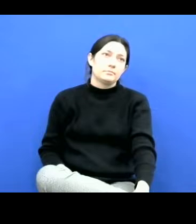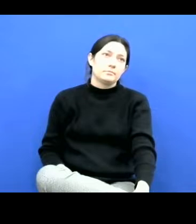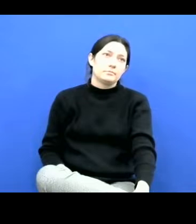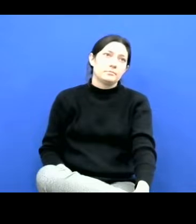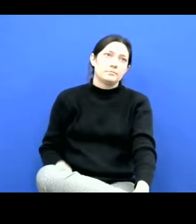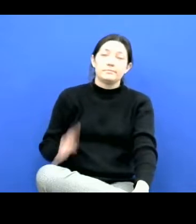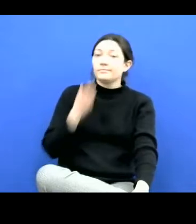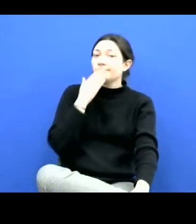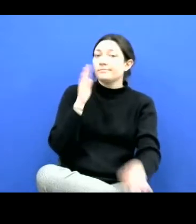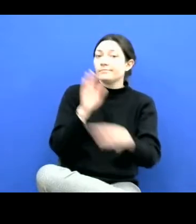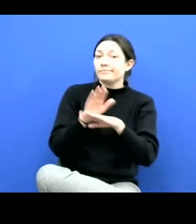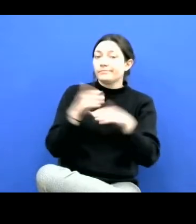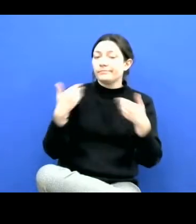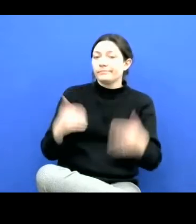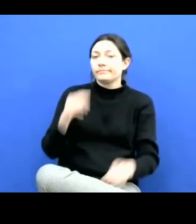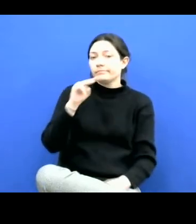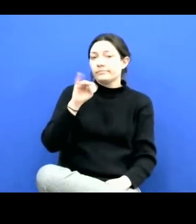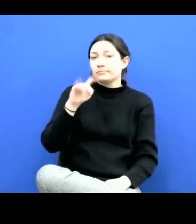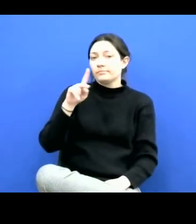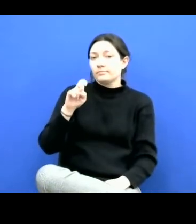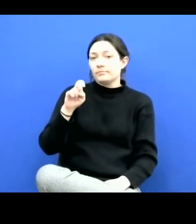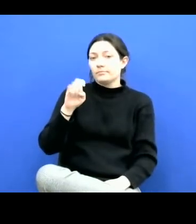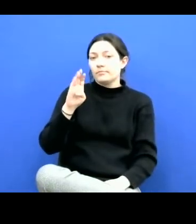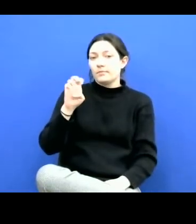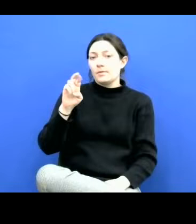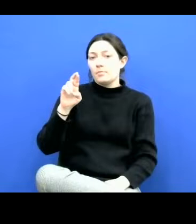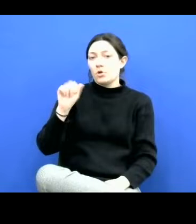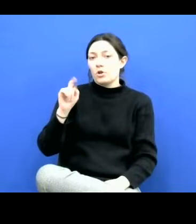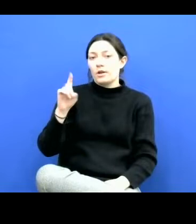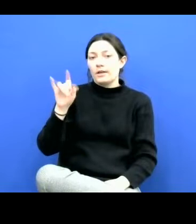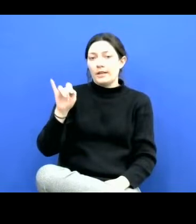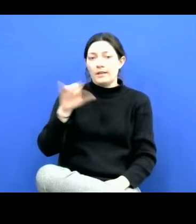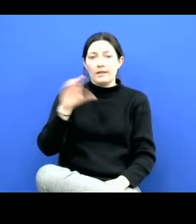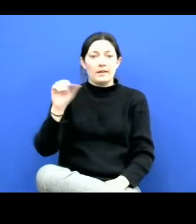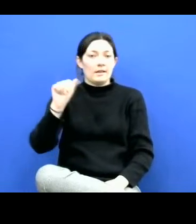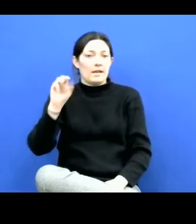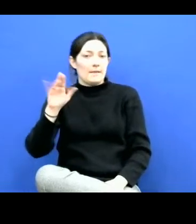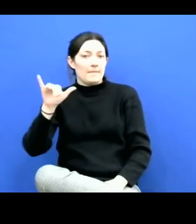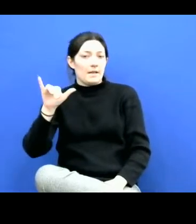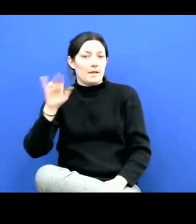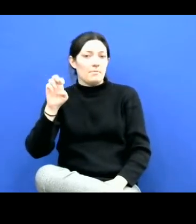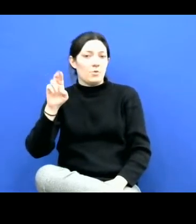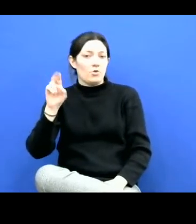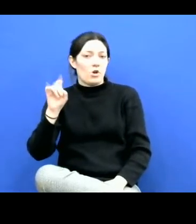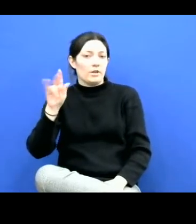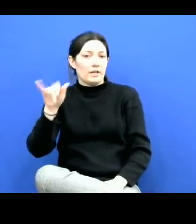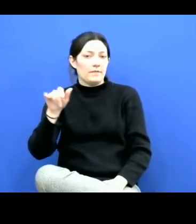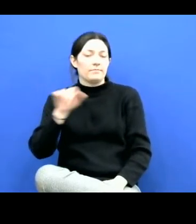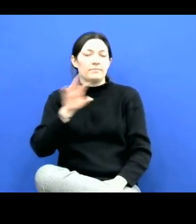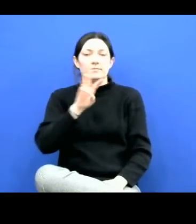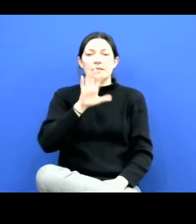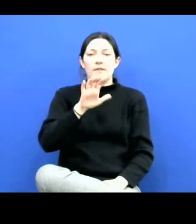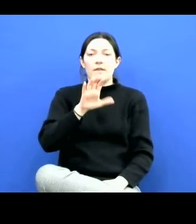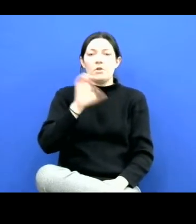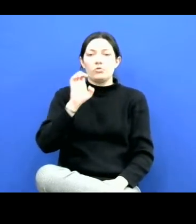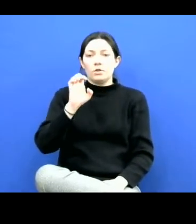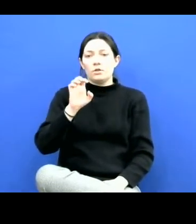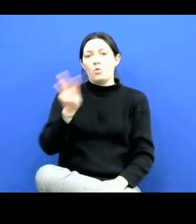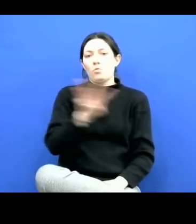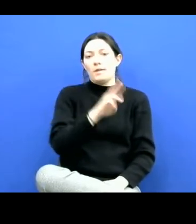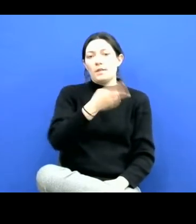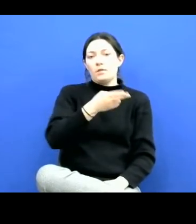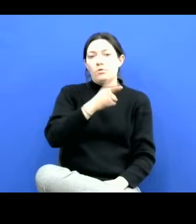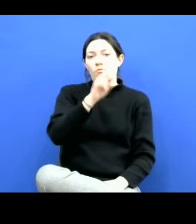Good evening, Mike Berardi. Amy Berardi. We're at 6500 West Henrietta Road.